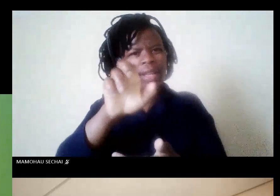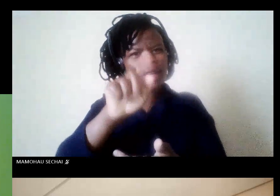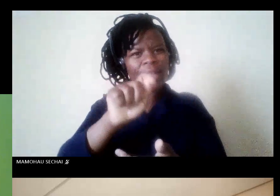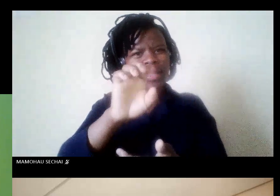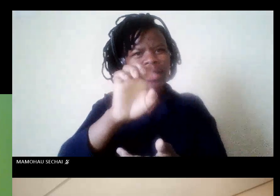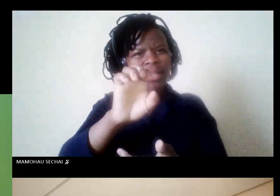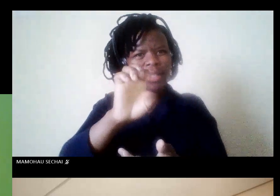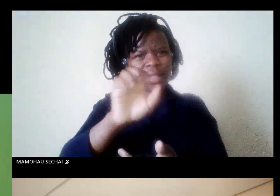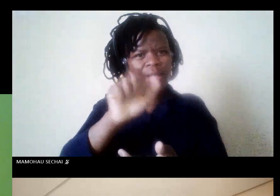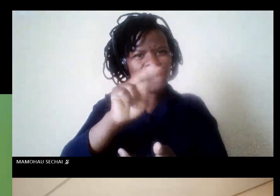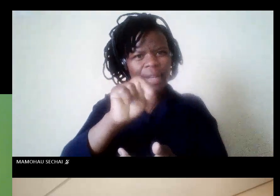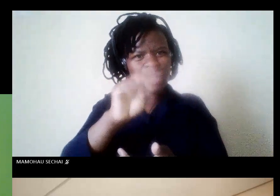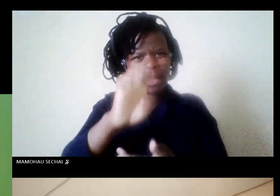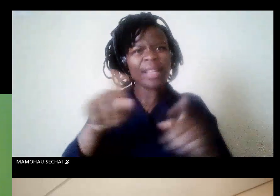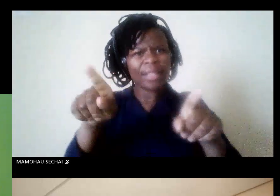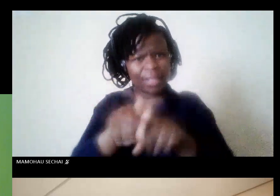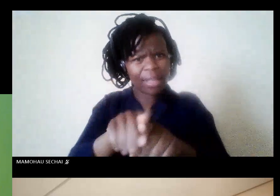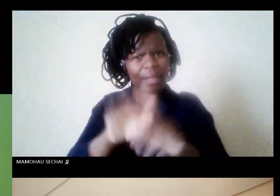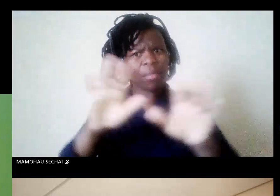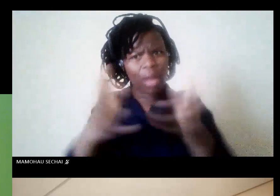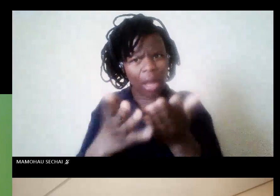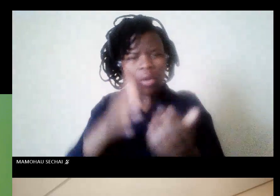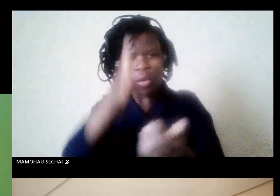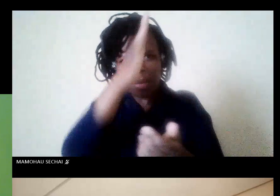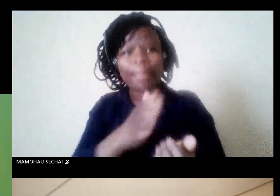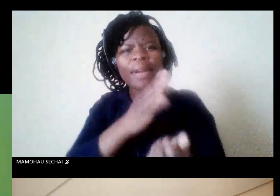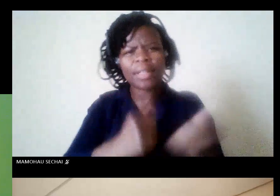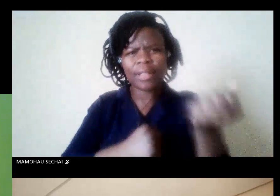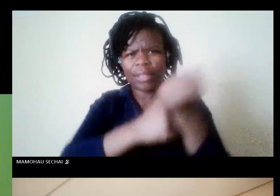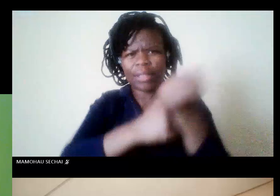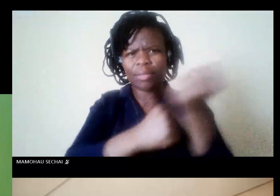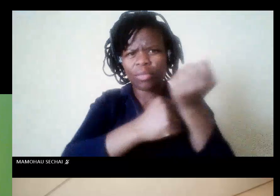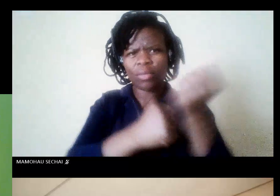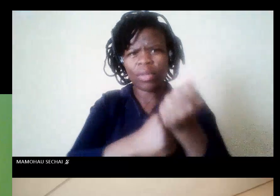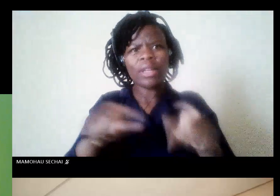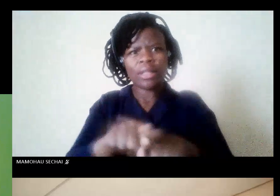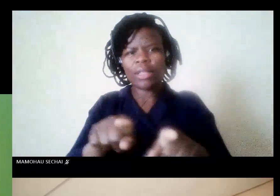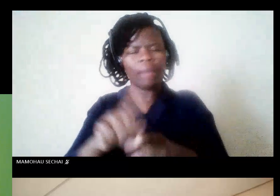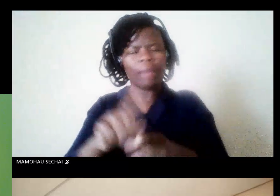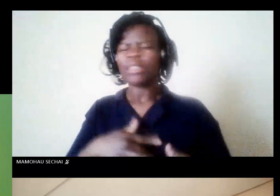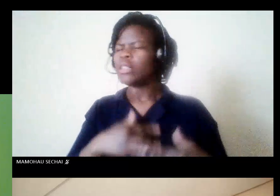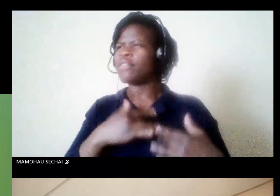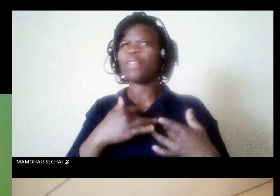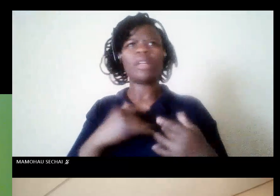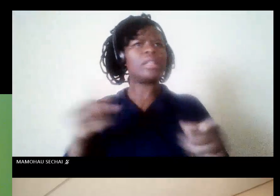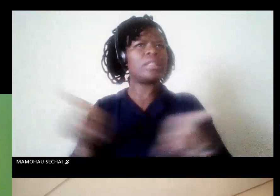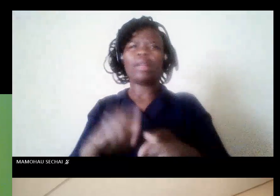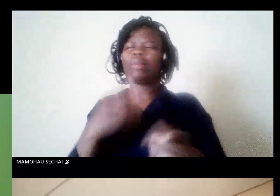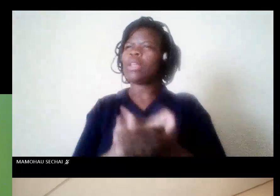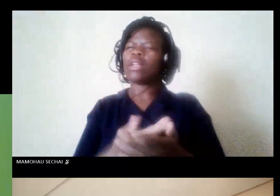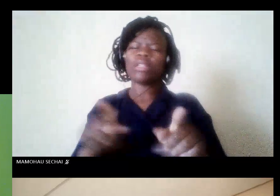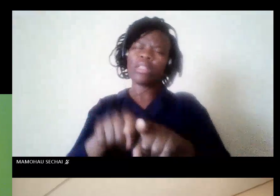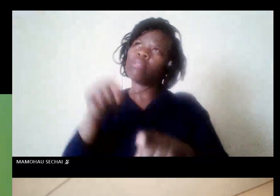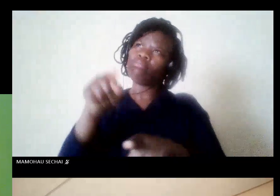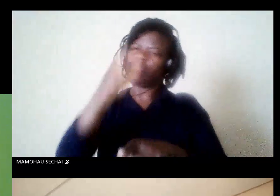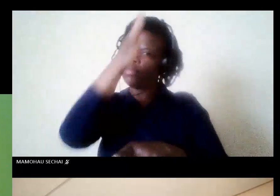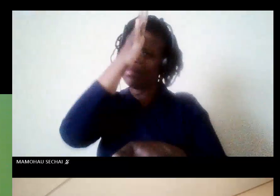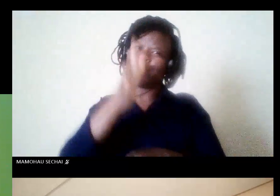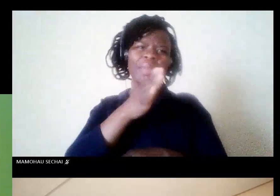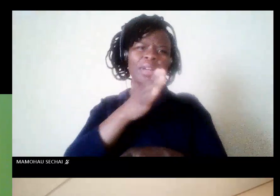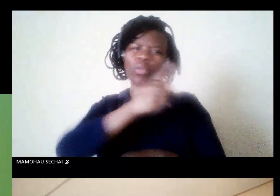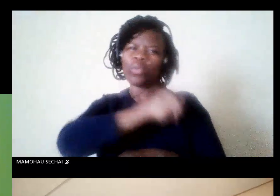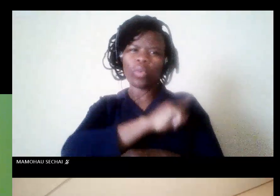were supportive. And I was like feeling, I so wish I could be like his parents, because I know I